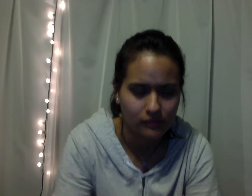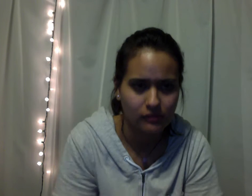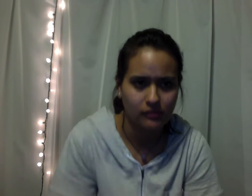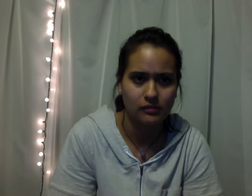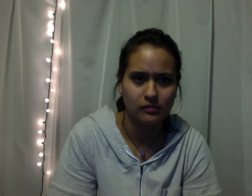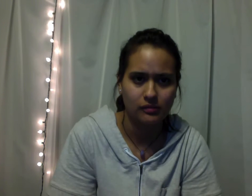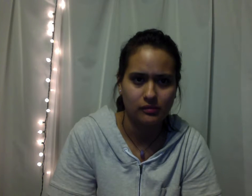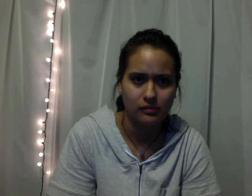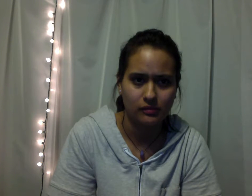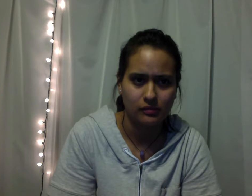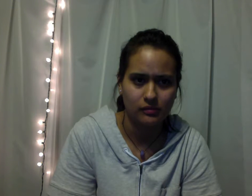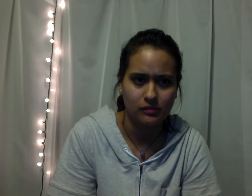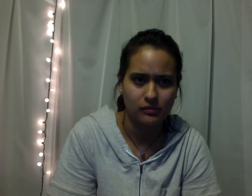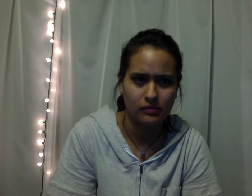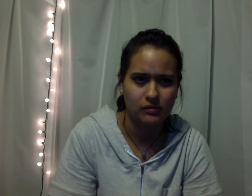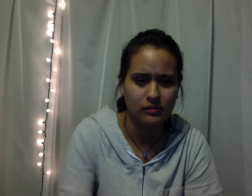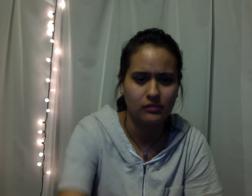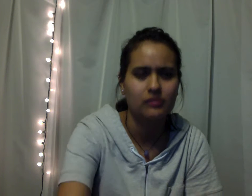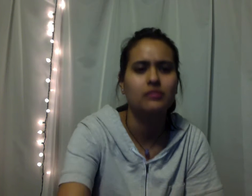This is the second one, condensation.